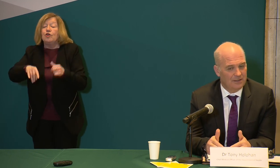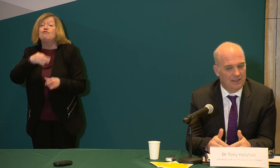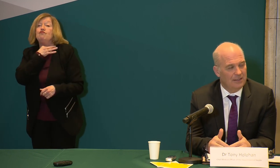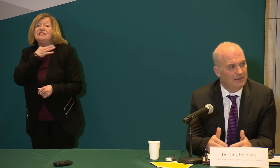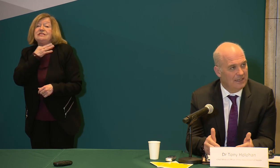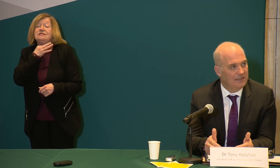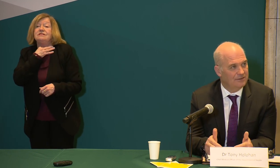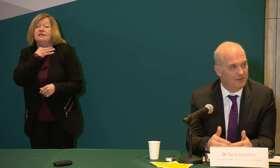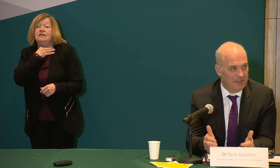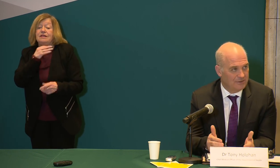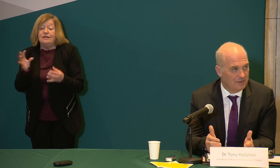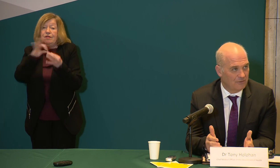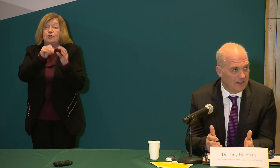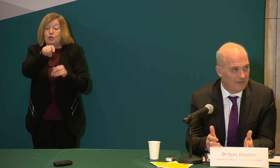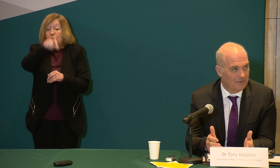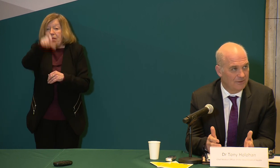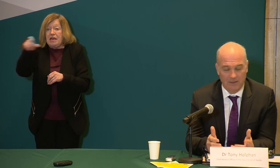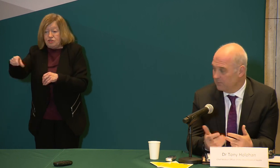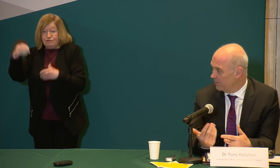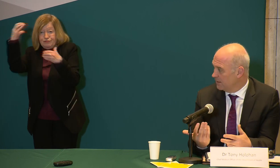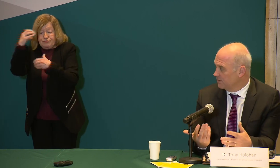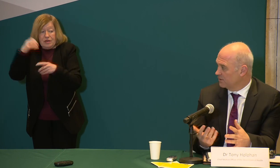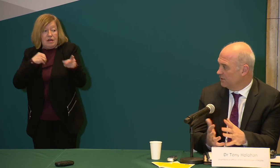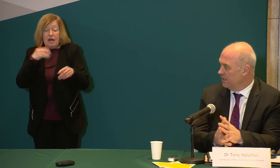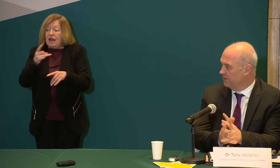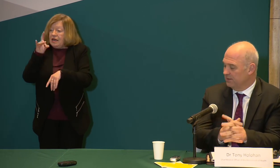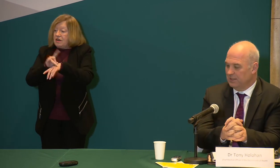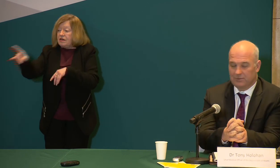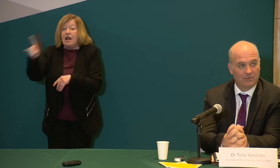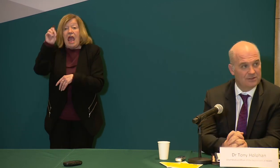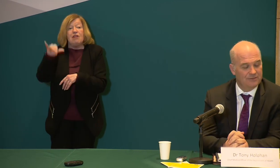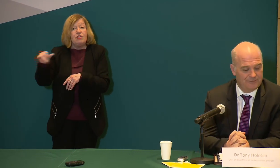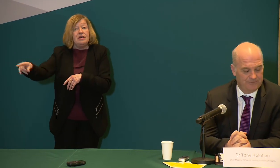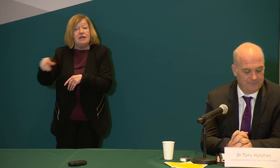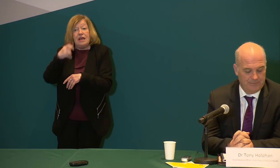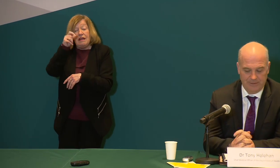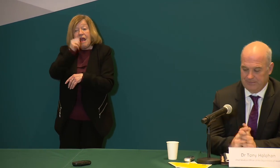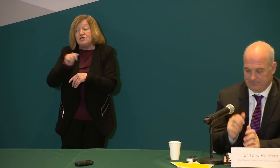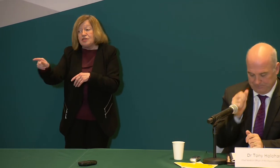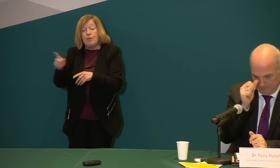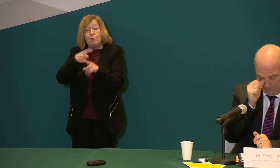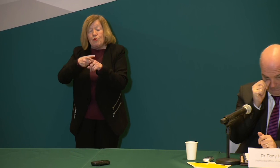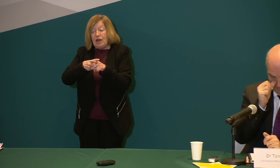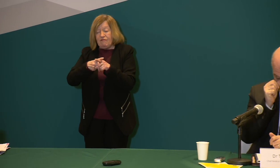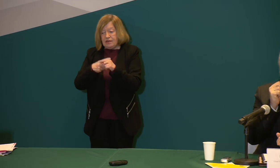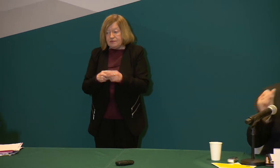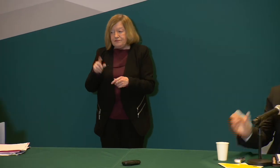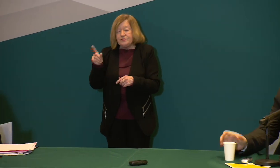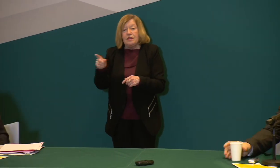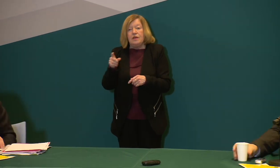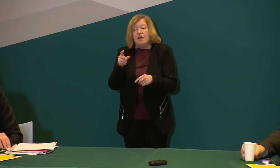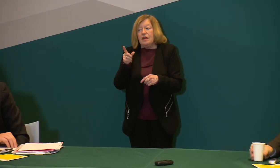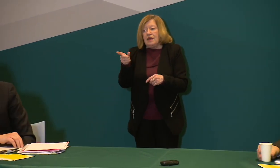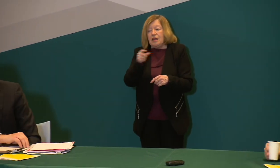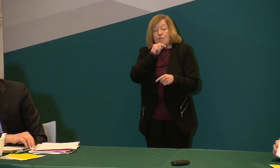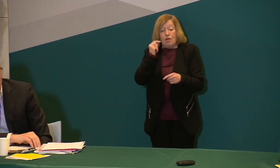might entail to the patients that they're looking after. But I might let Dr. Henry deal with the question. Just briefly, we were very relieved to see the